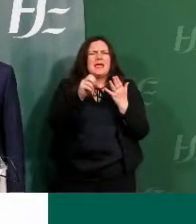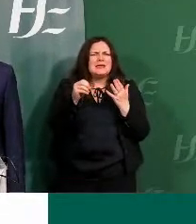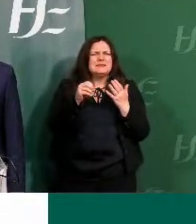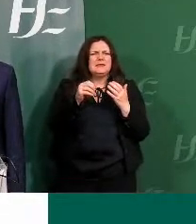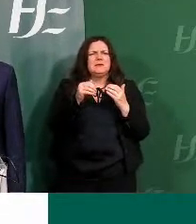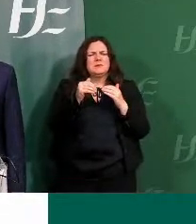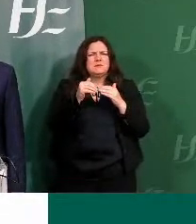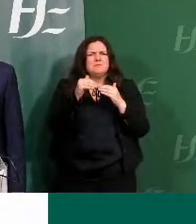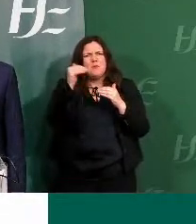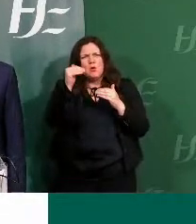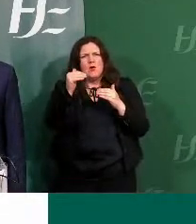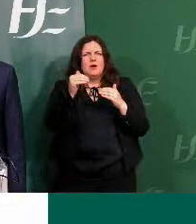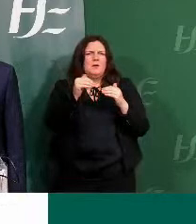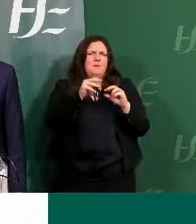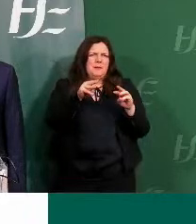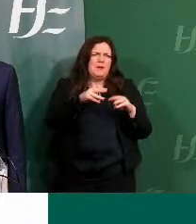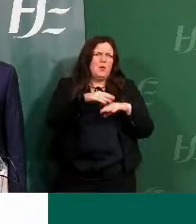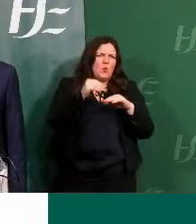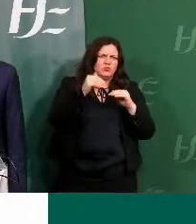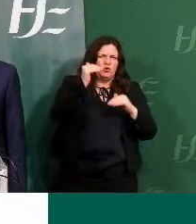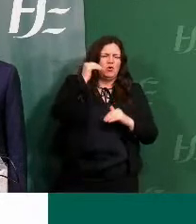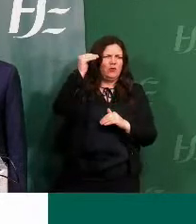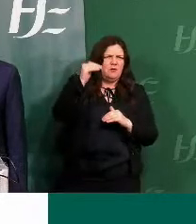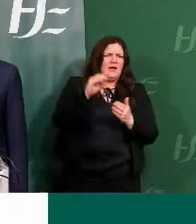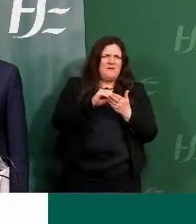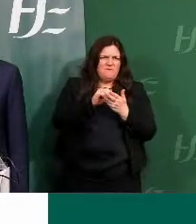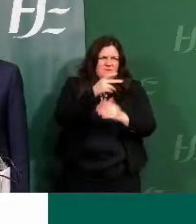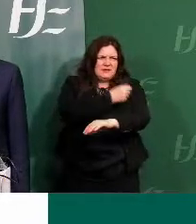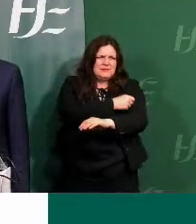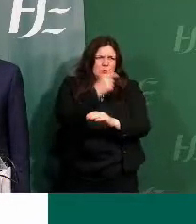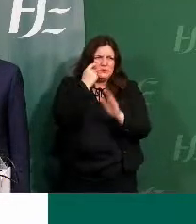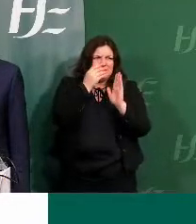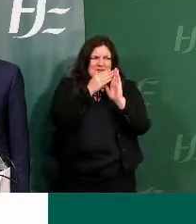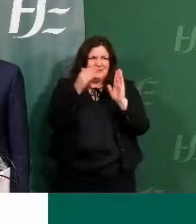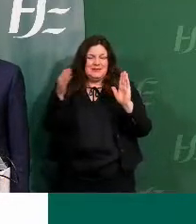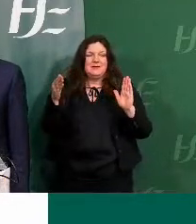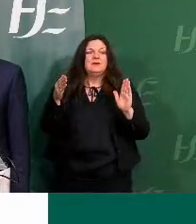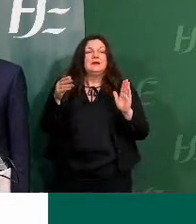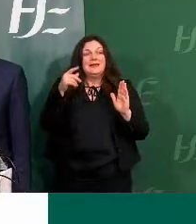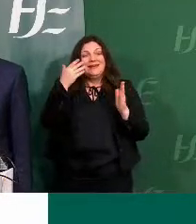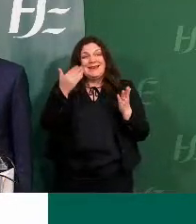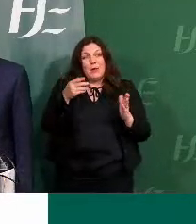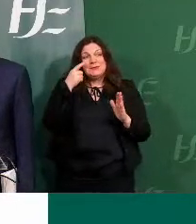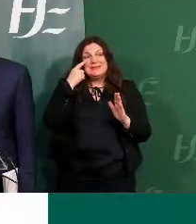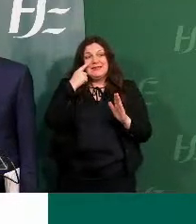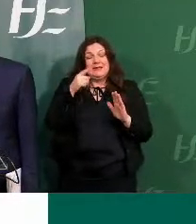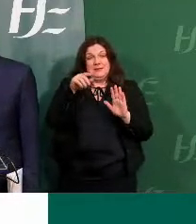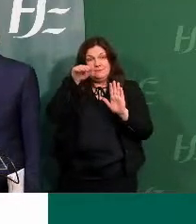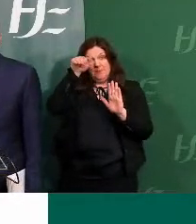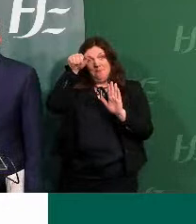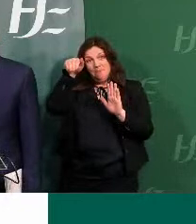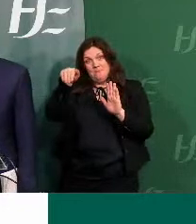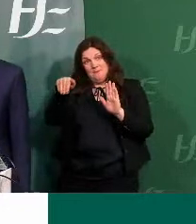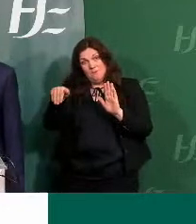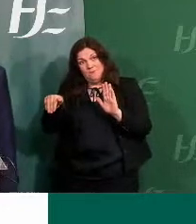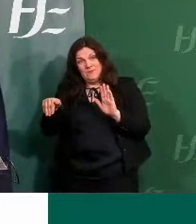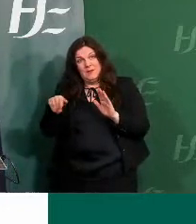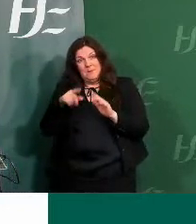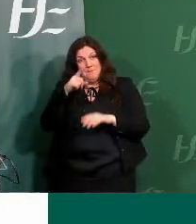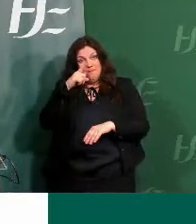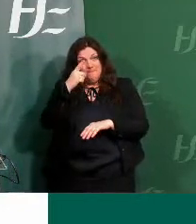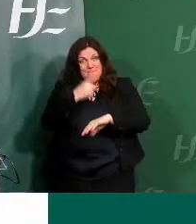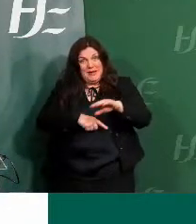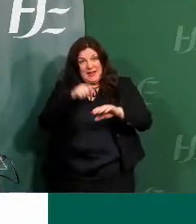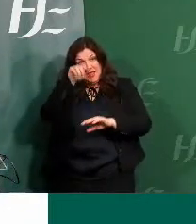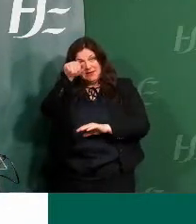We showed last week how the drop in the purple line with those age over 85. Now we see the black line begin to fall 7 days after you get